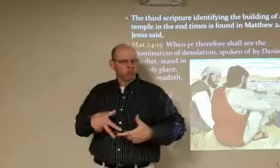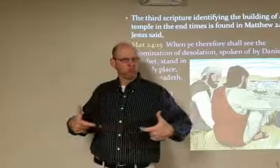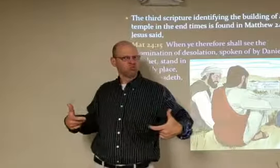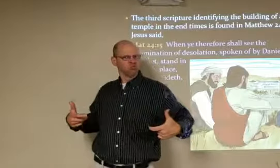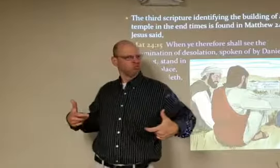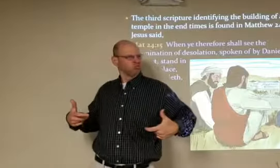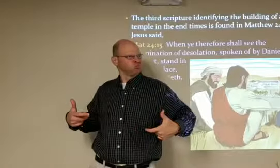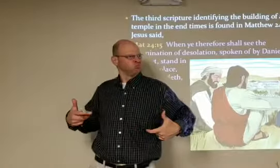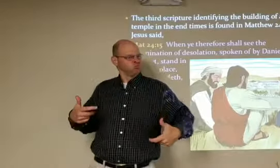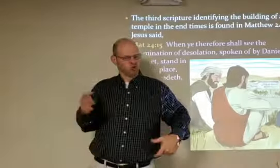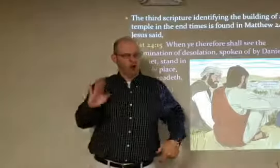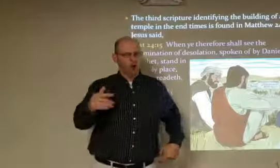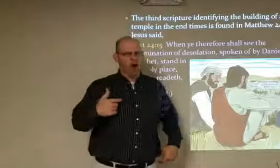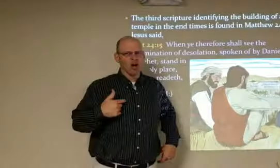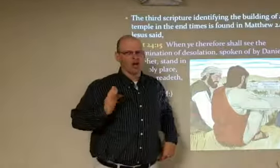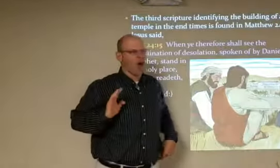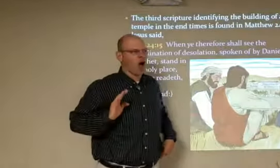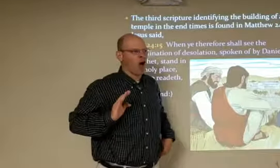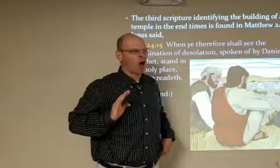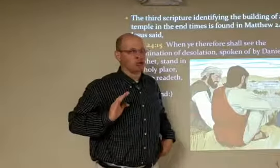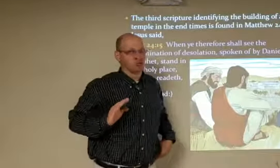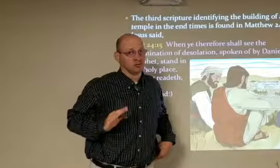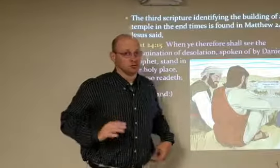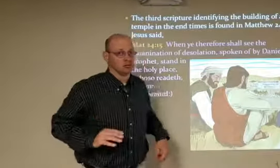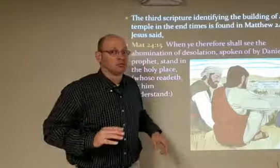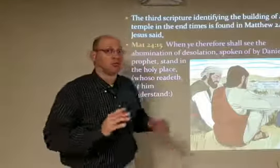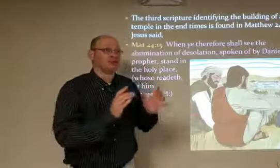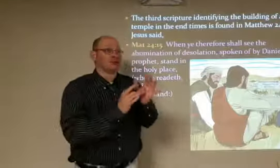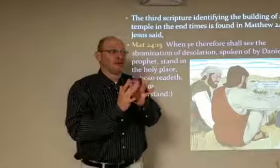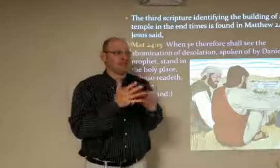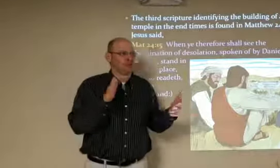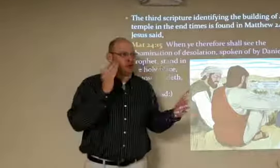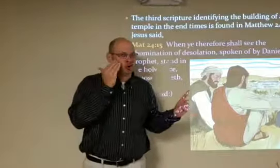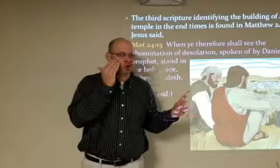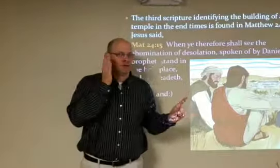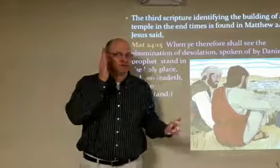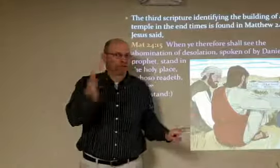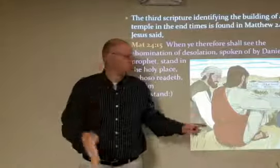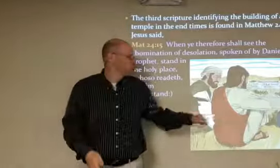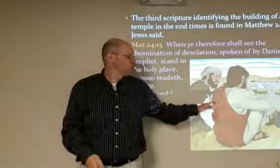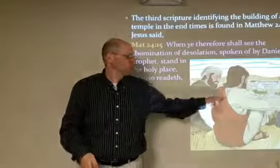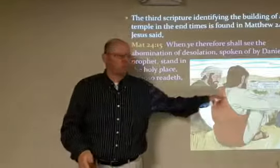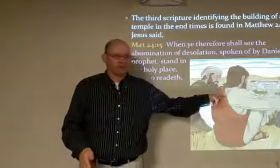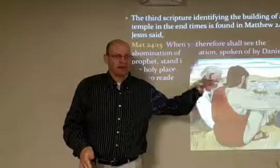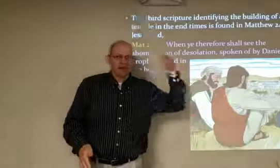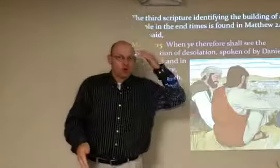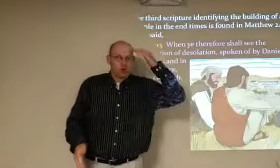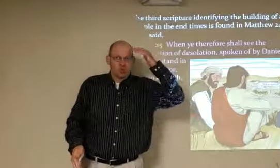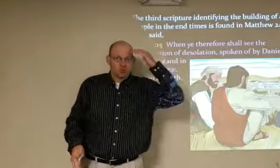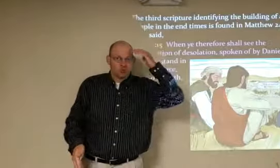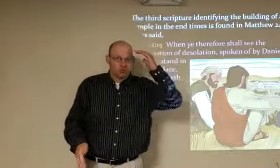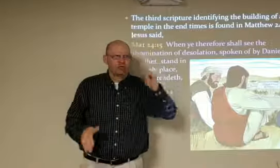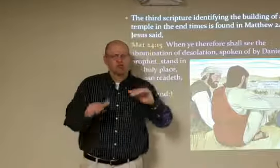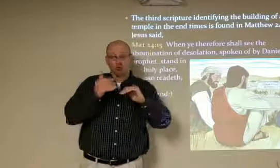to sit on the throne, make himself known, puffed up to be above God. Jesus knew the